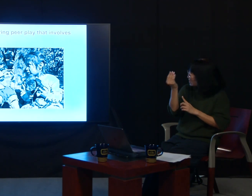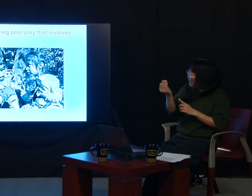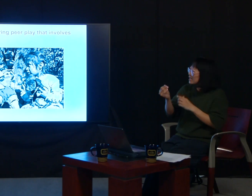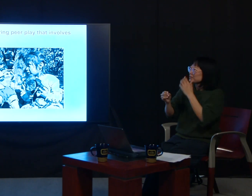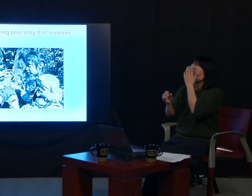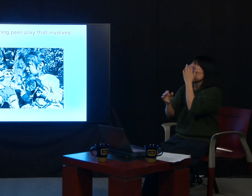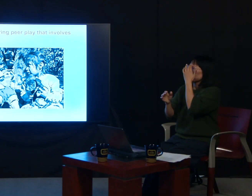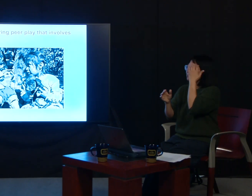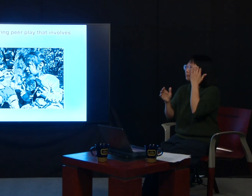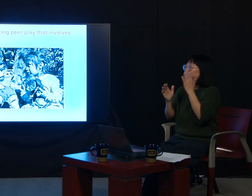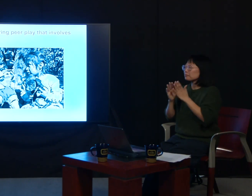outside.